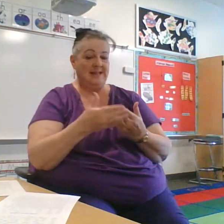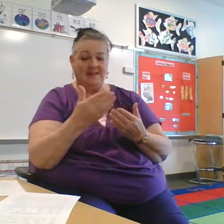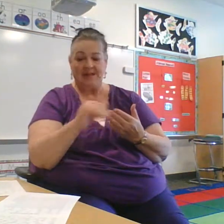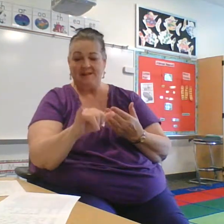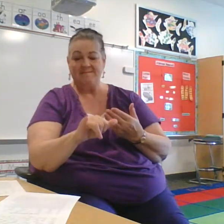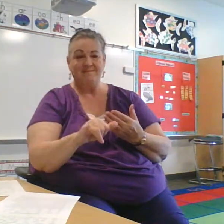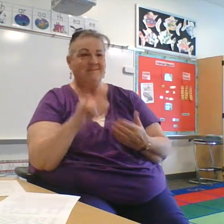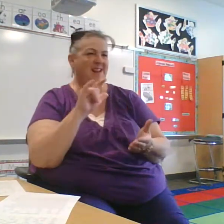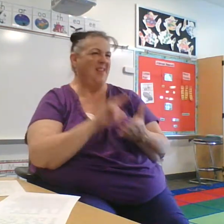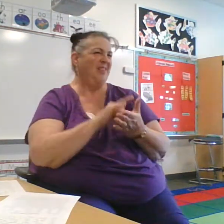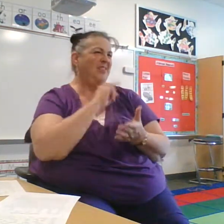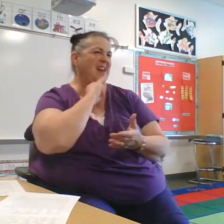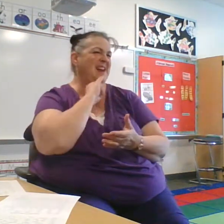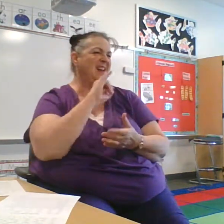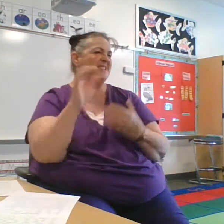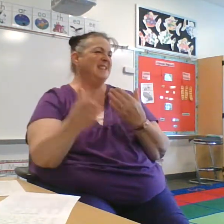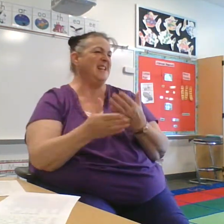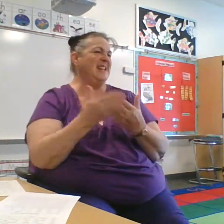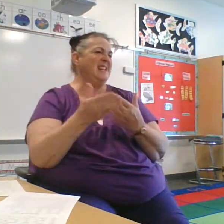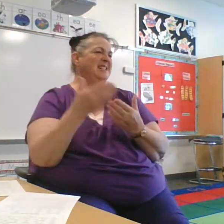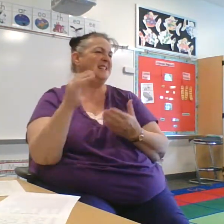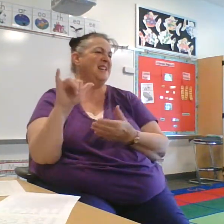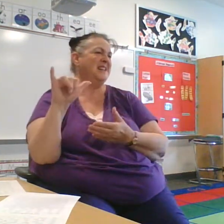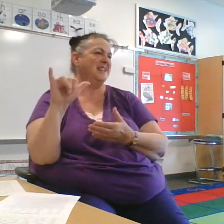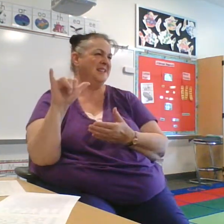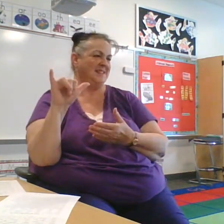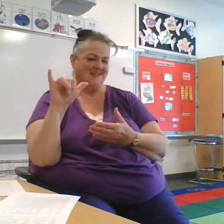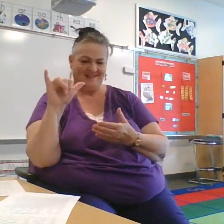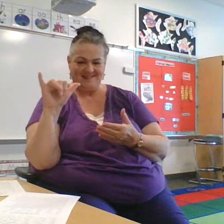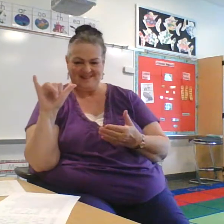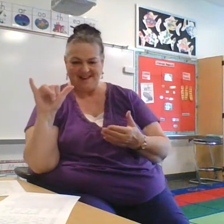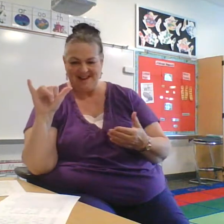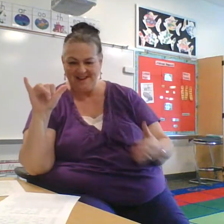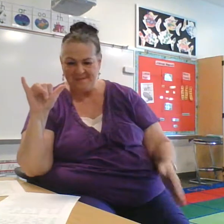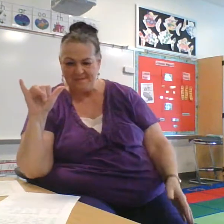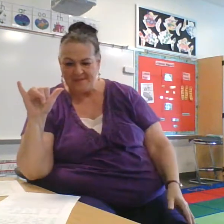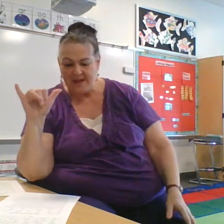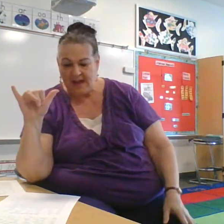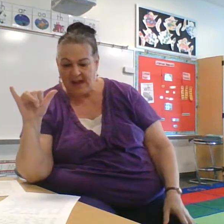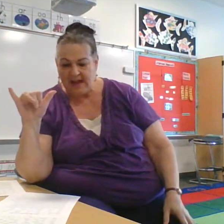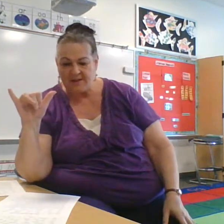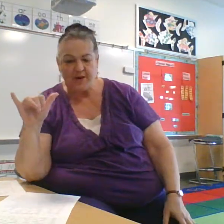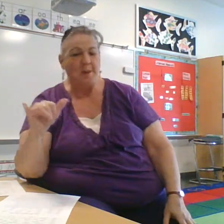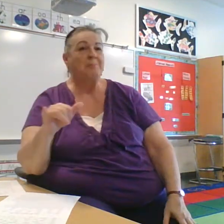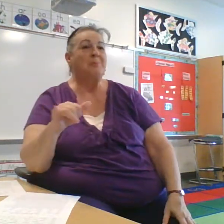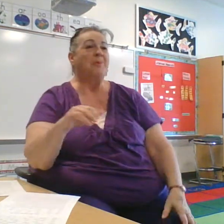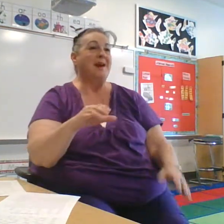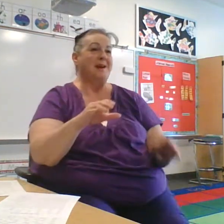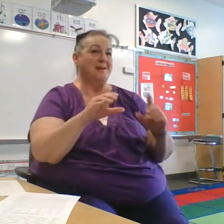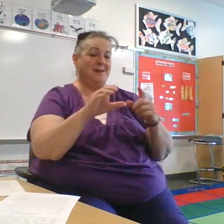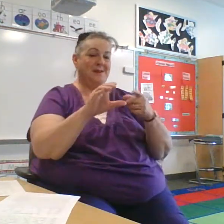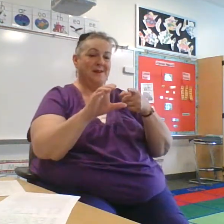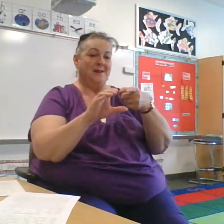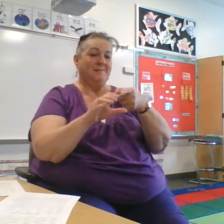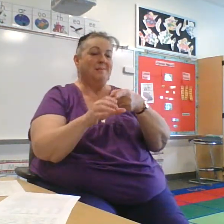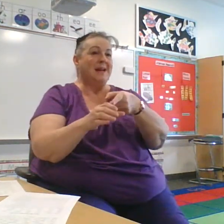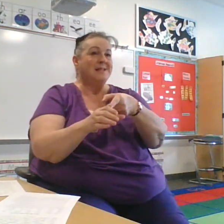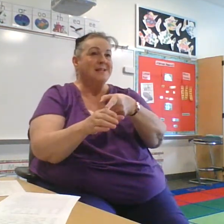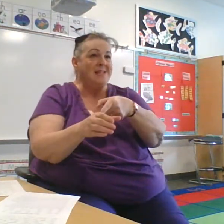Easy. That is easy. Okay? And brain. Make a